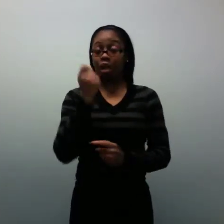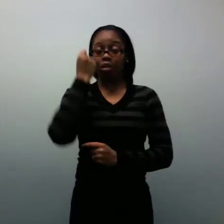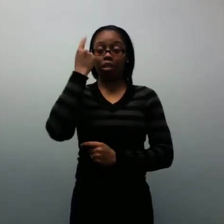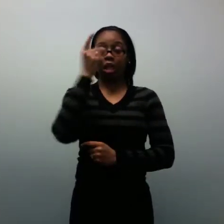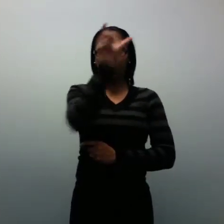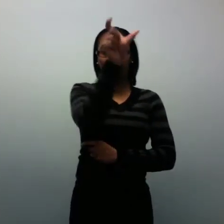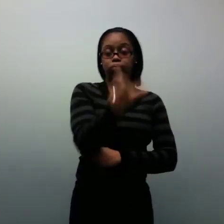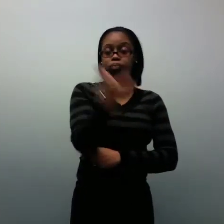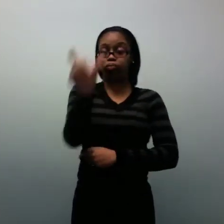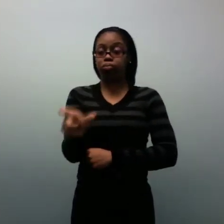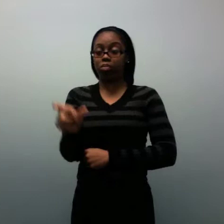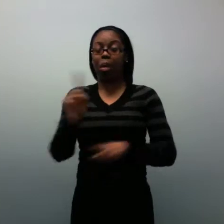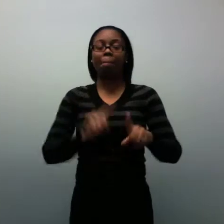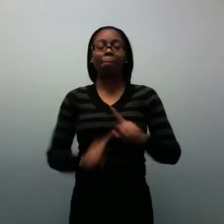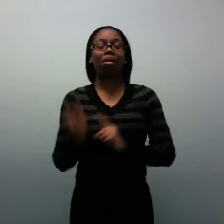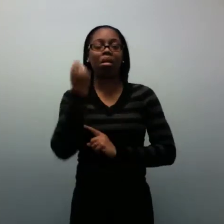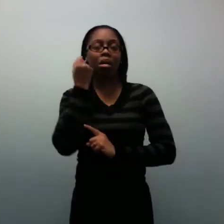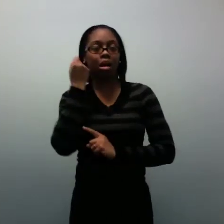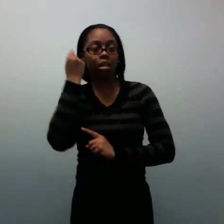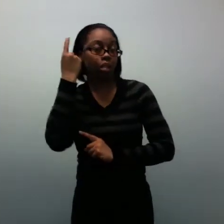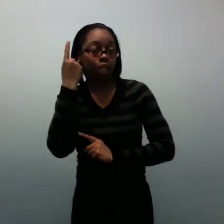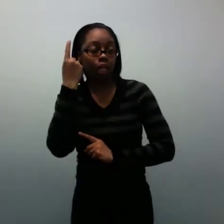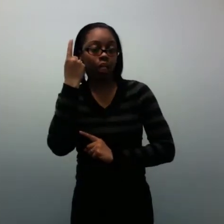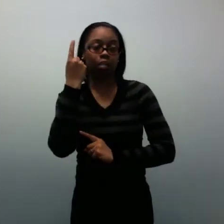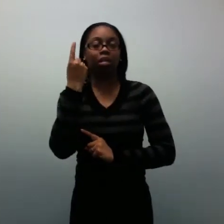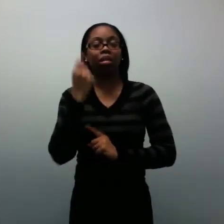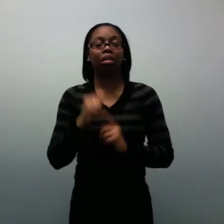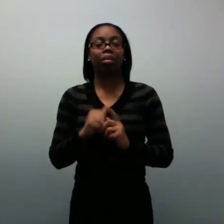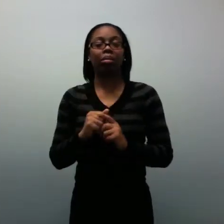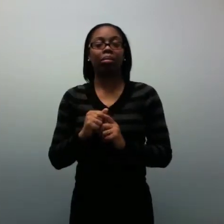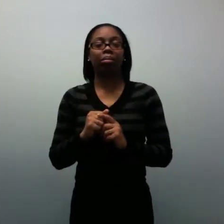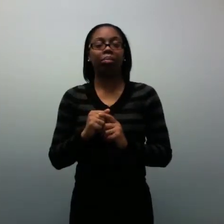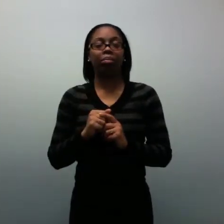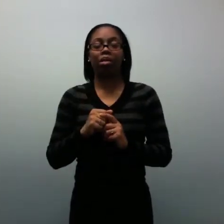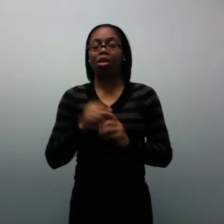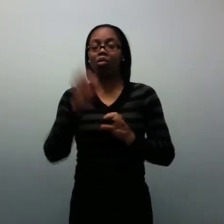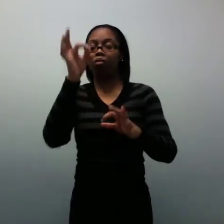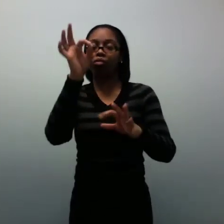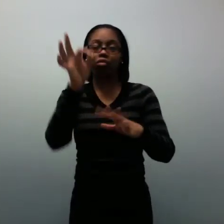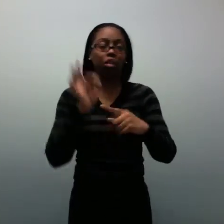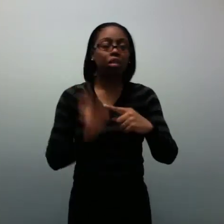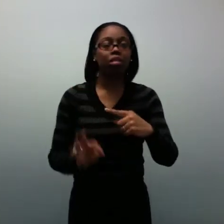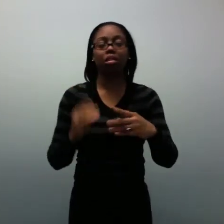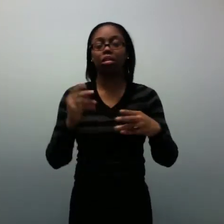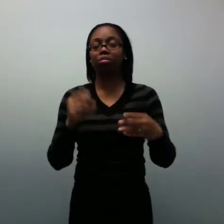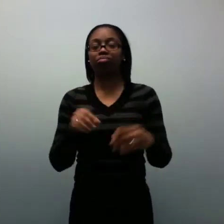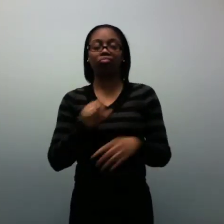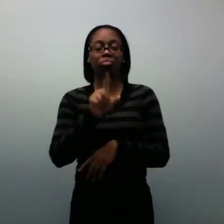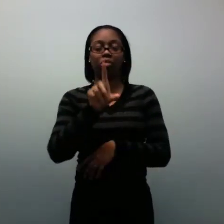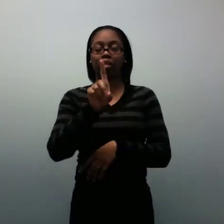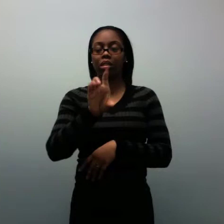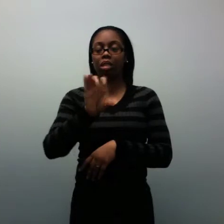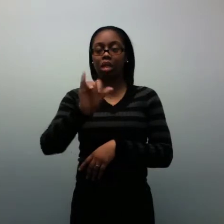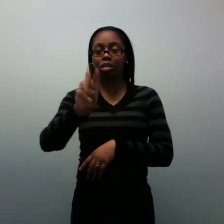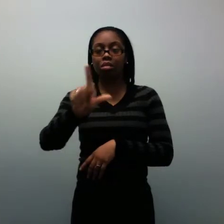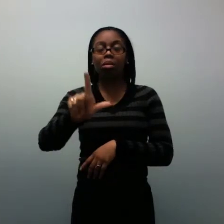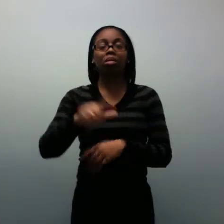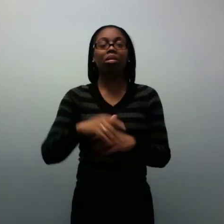multiply, and this is true for fractions and decimals, and any time we multiply digit times digit